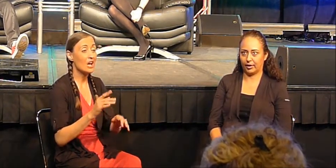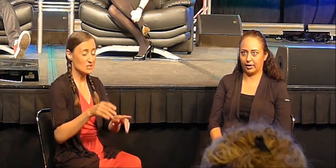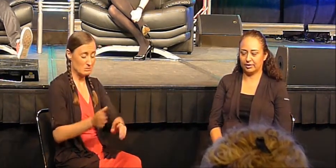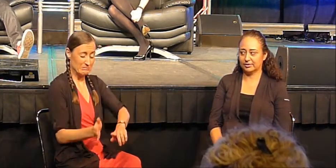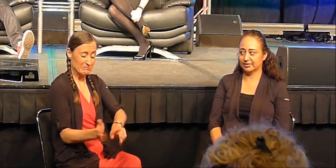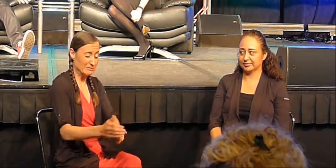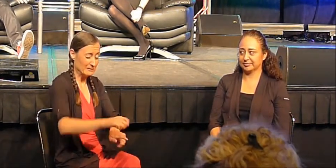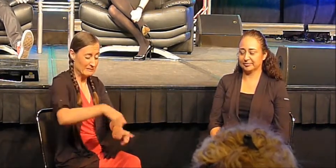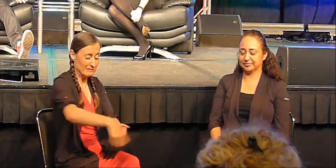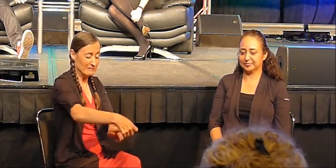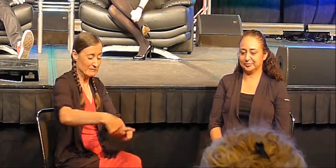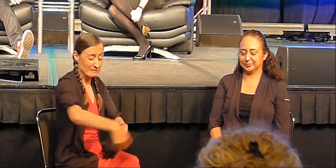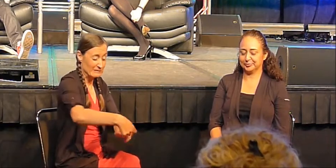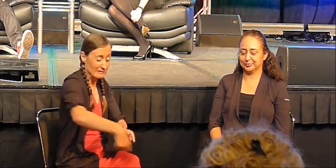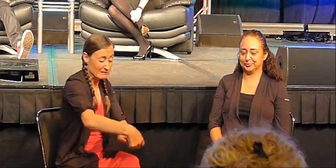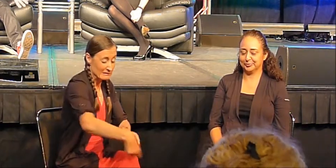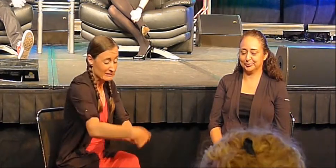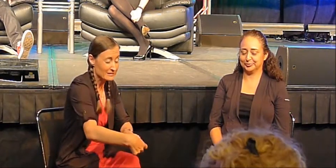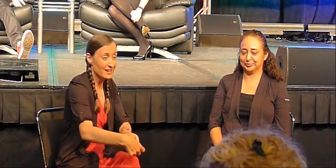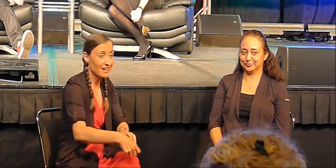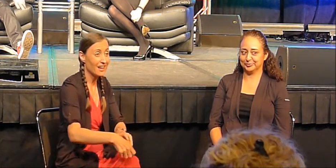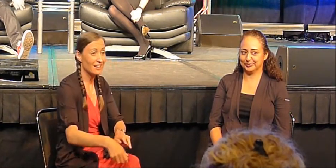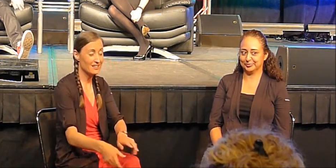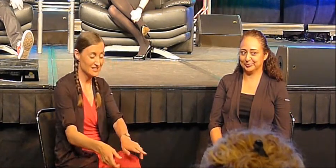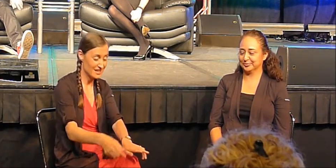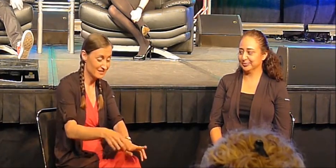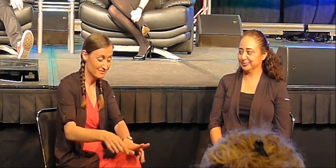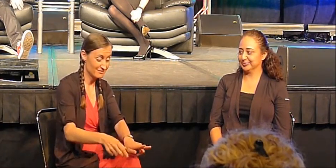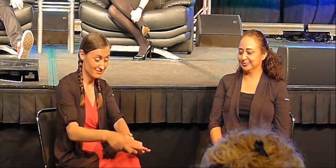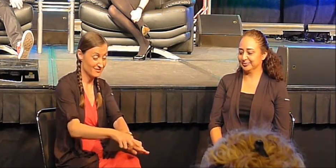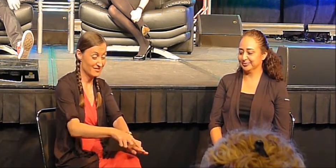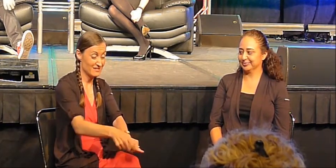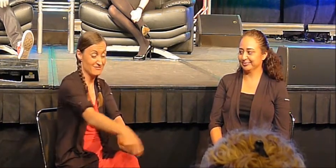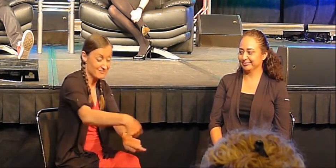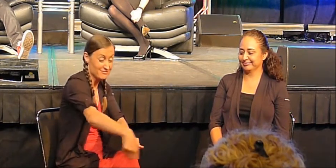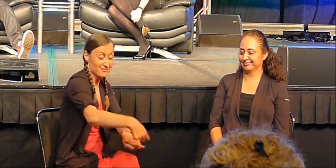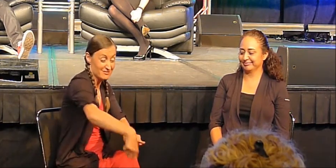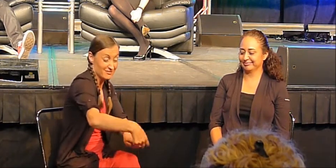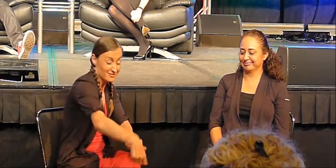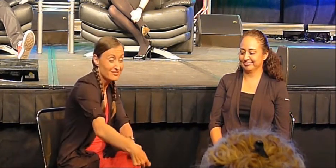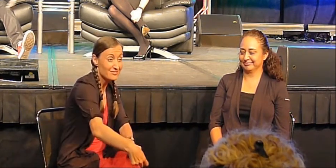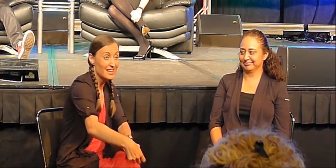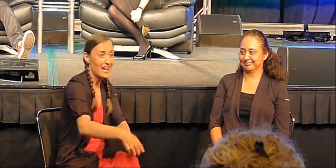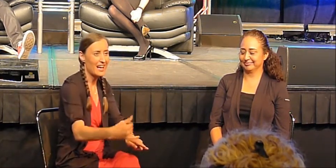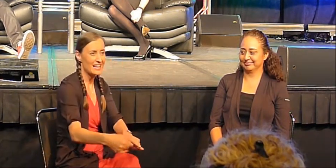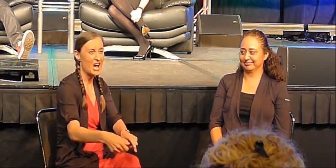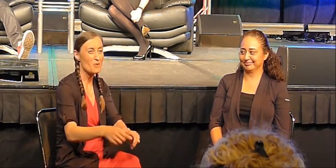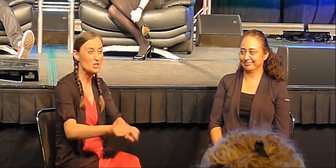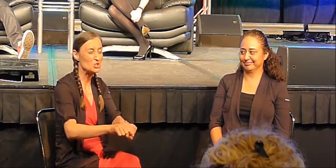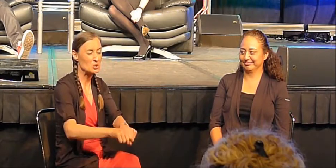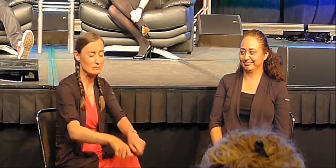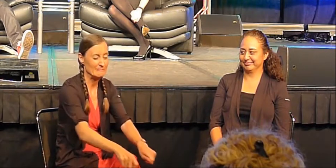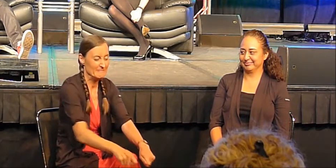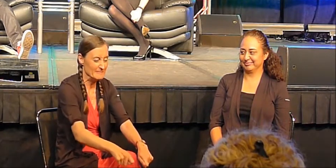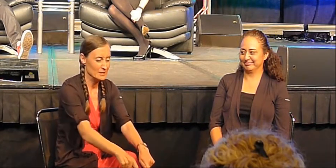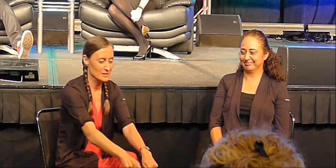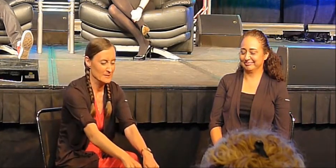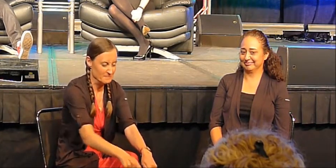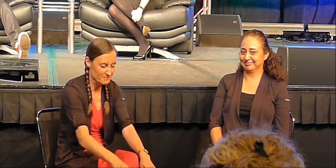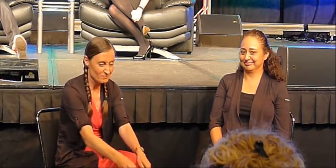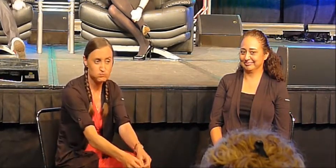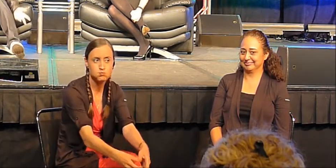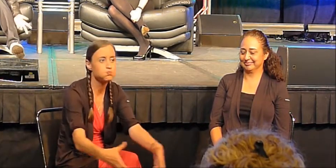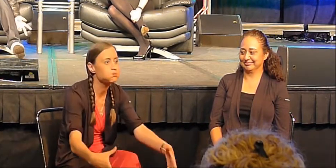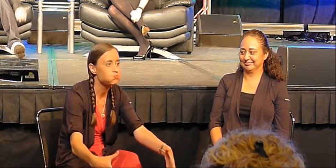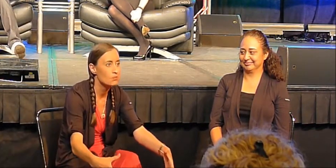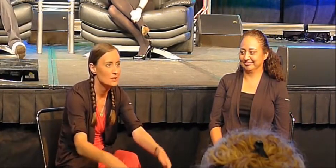all. And she tapes it to my other toes, and now the boot won't fit because it's all swollen, and they